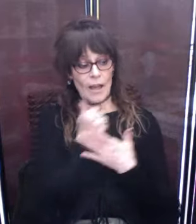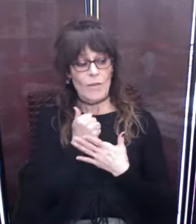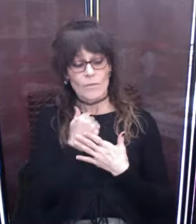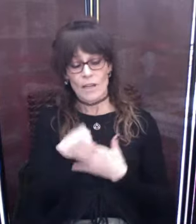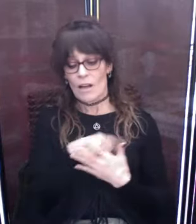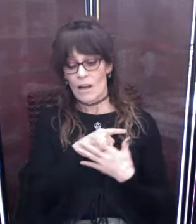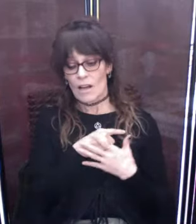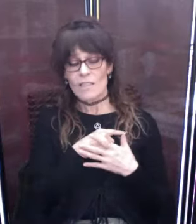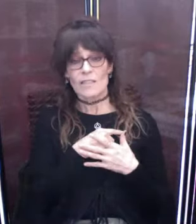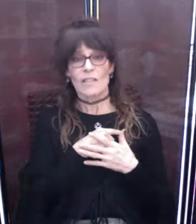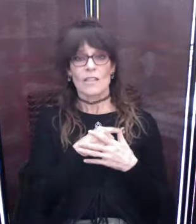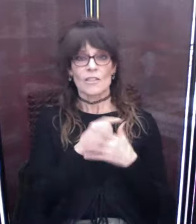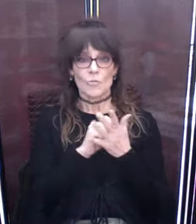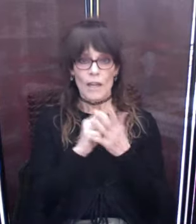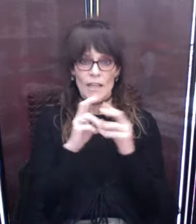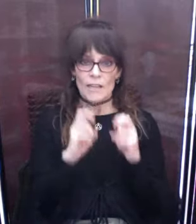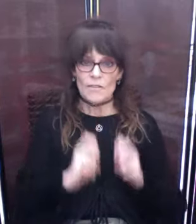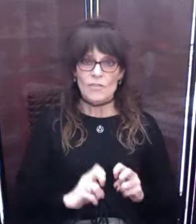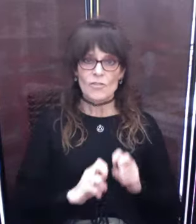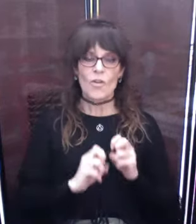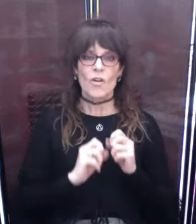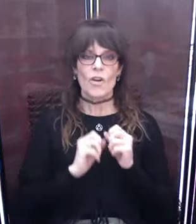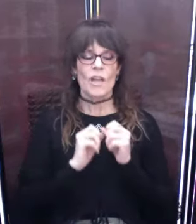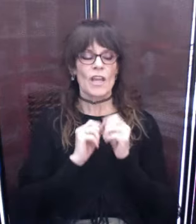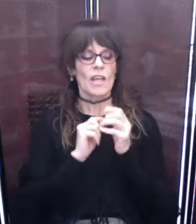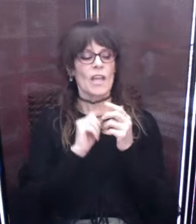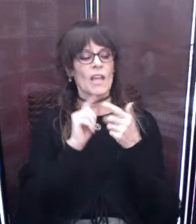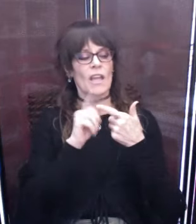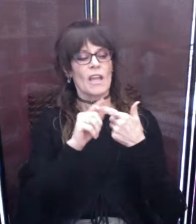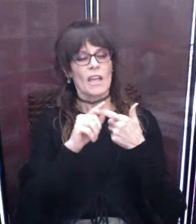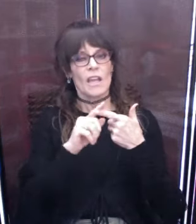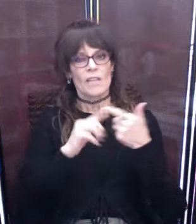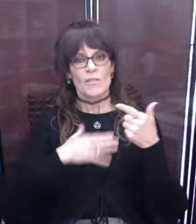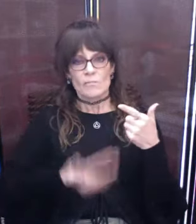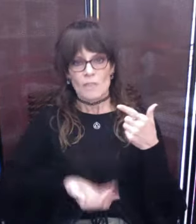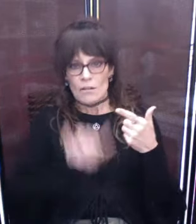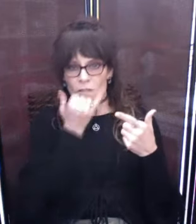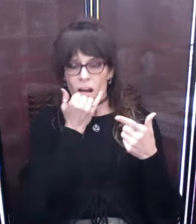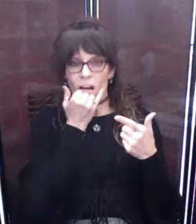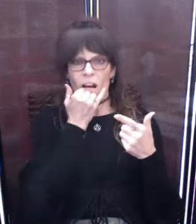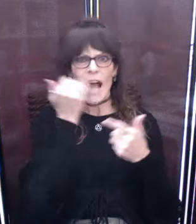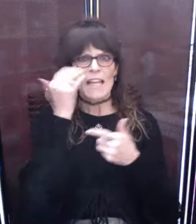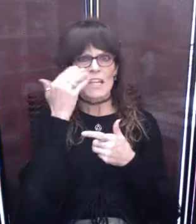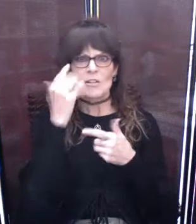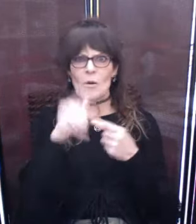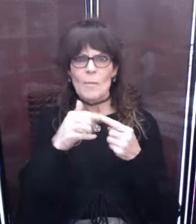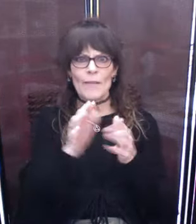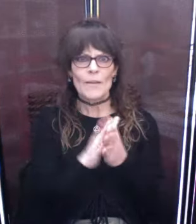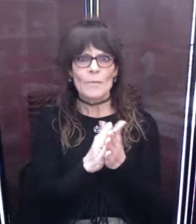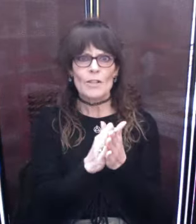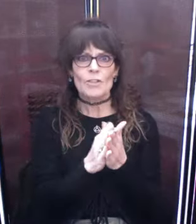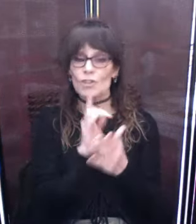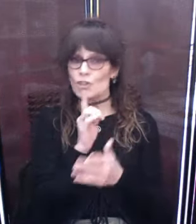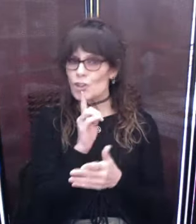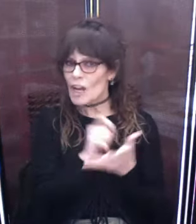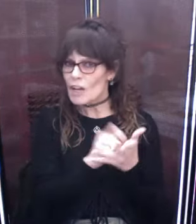showed us a whole bunch of stuff that I wasn't aware of that was in that book. I had written an inventory once in like my first